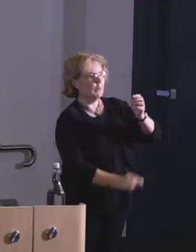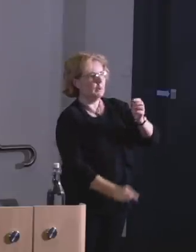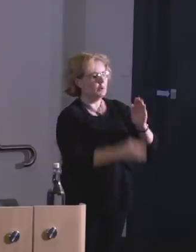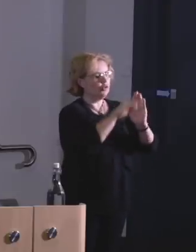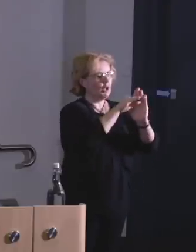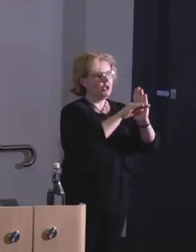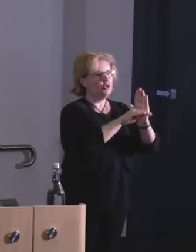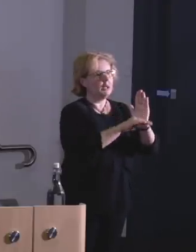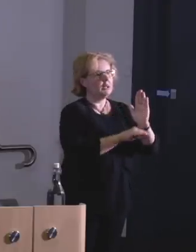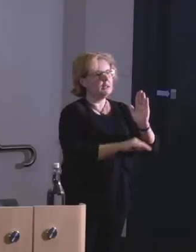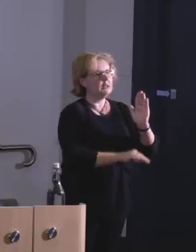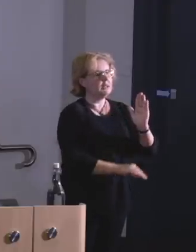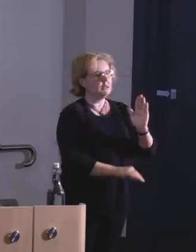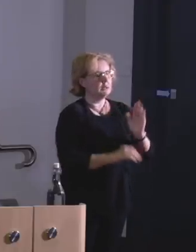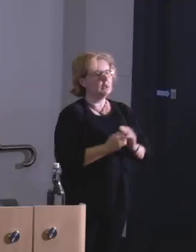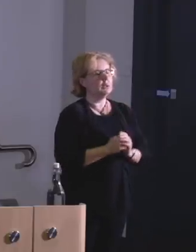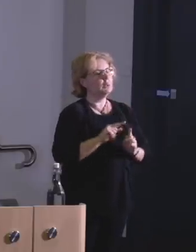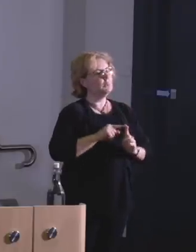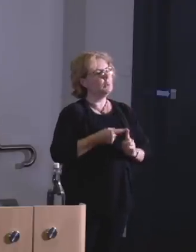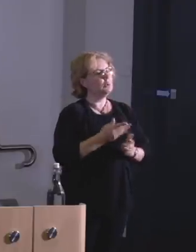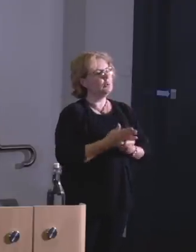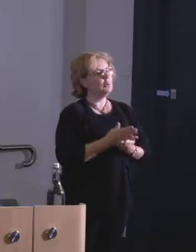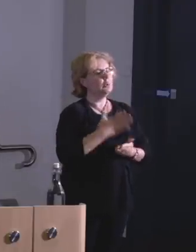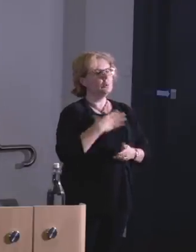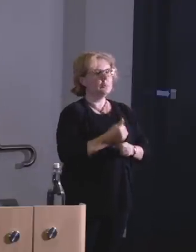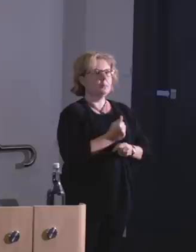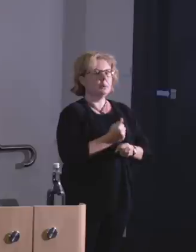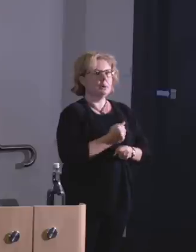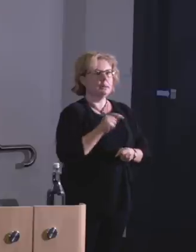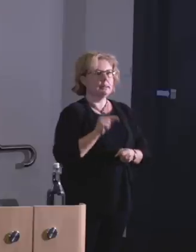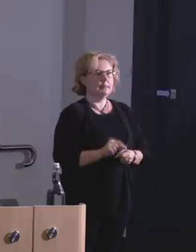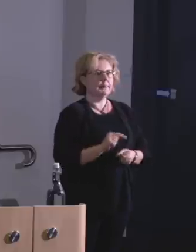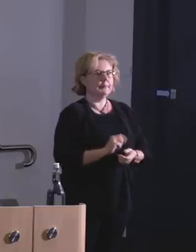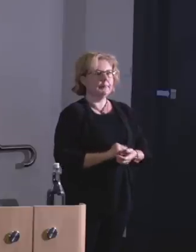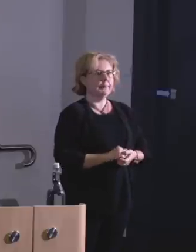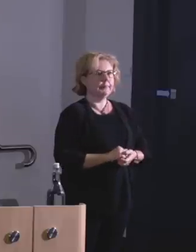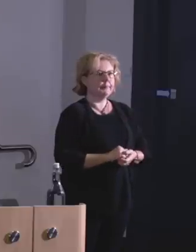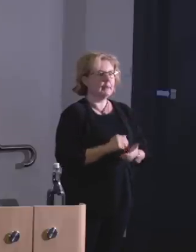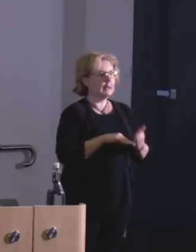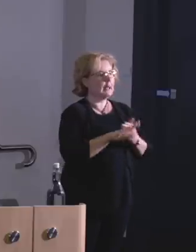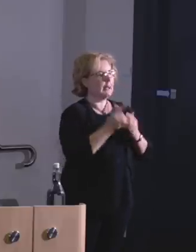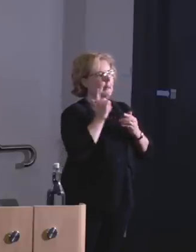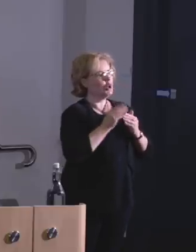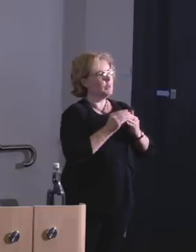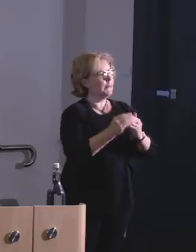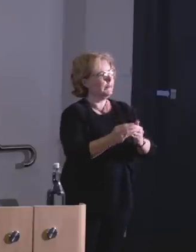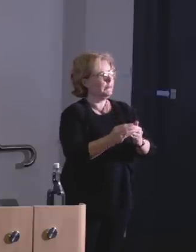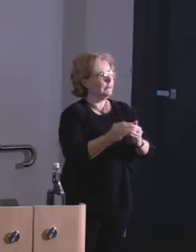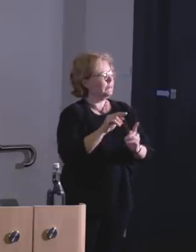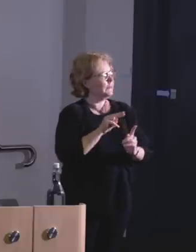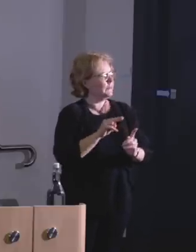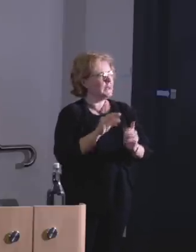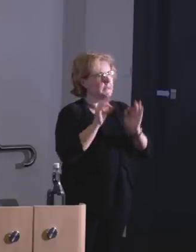criteria. So the point really that I wanted to make here in a leadership sense, and especially for